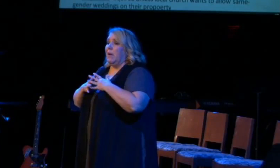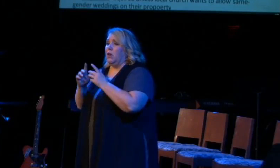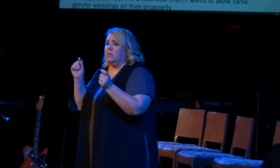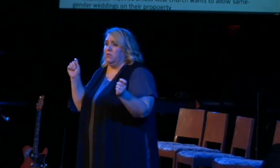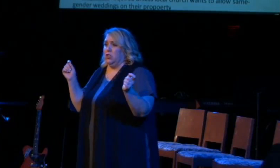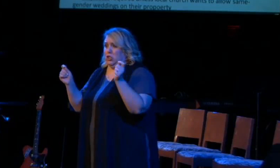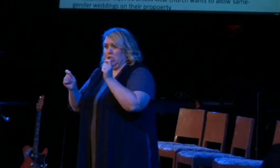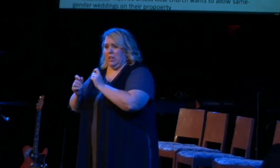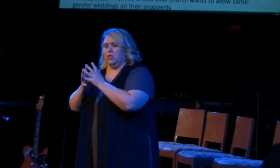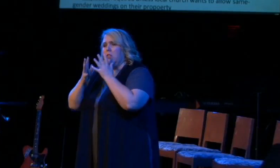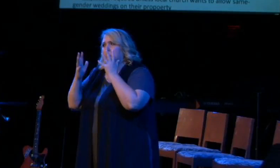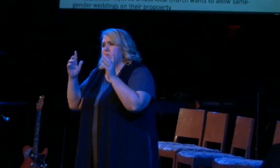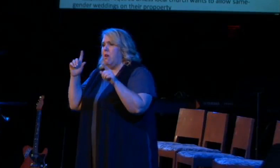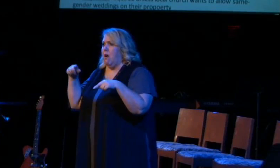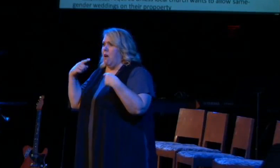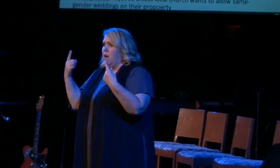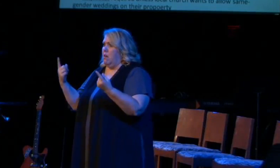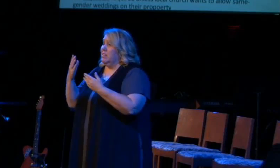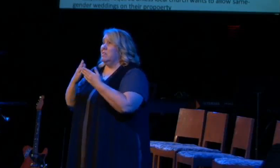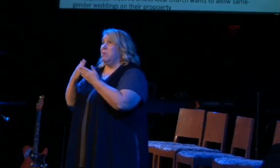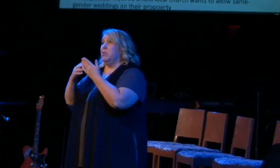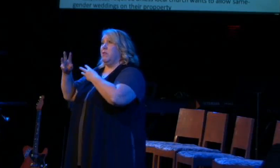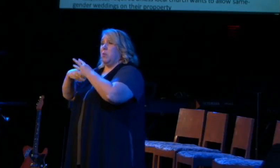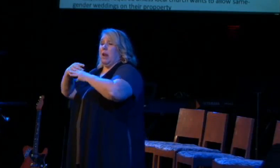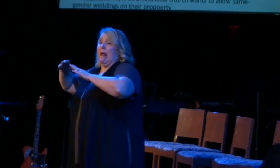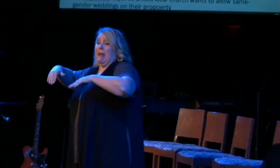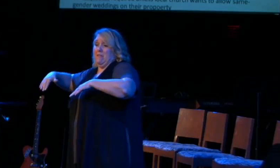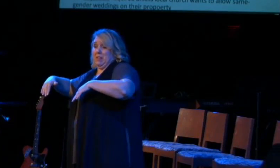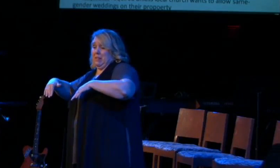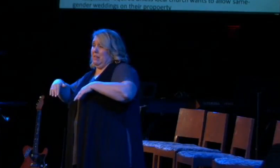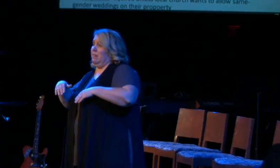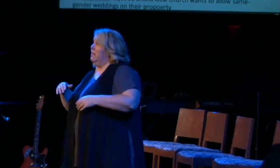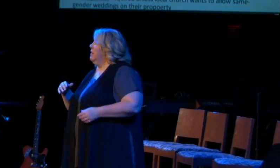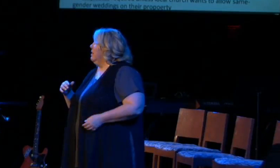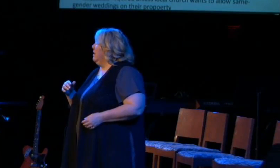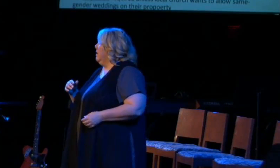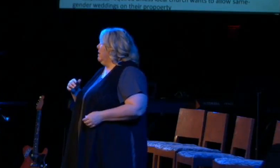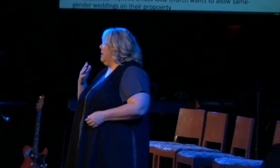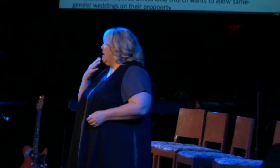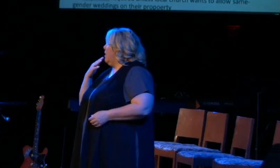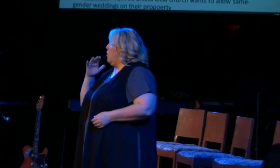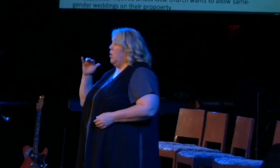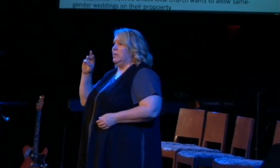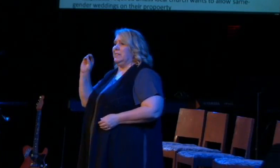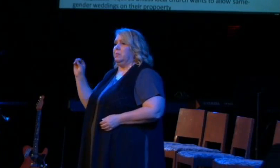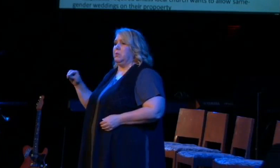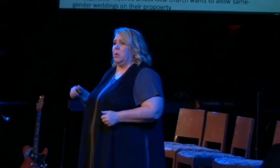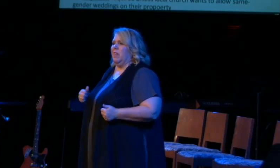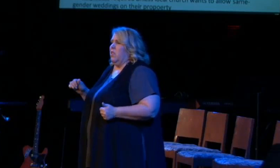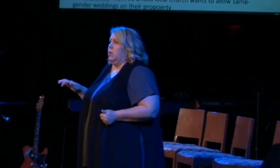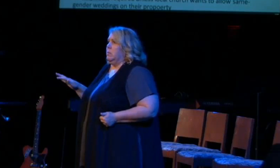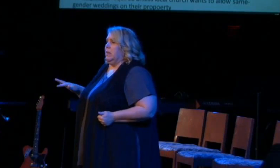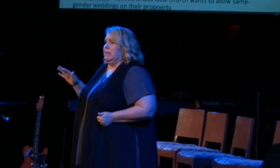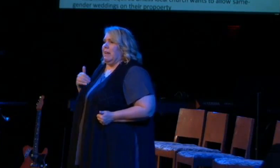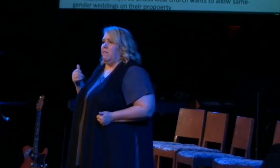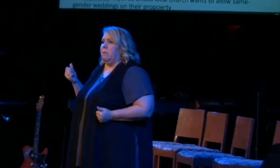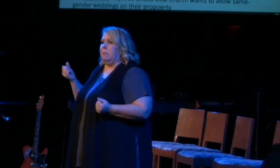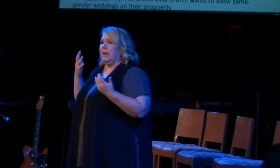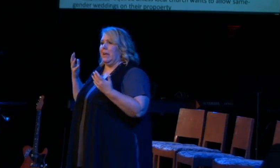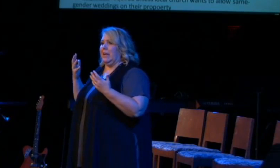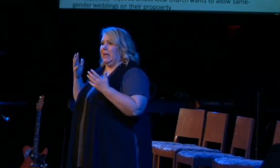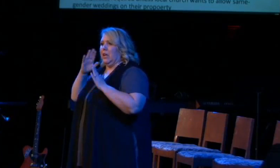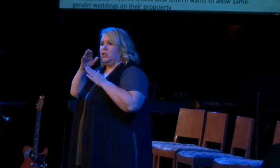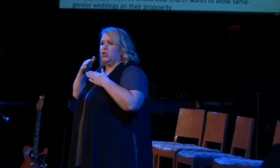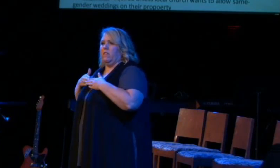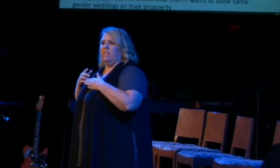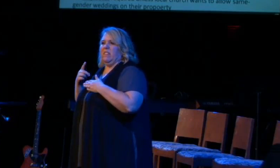changed dramatically. Some parts of the world haven't. Doing the math, out of those 60% who live in those places, we have quite a few conservative delegates from